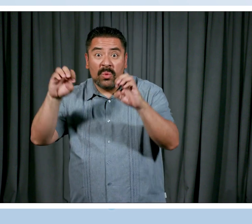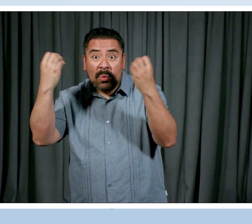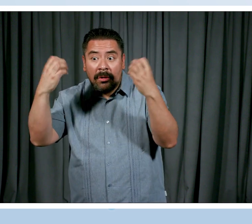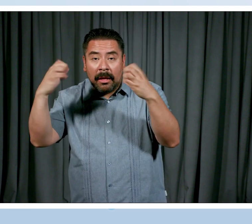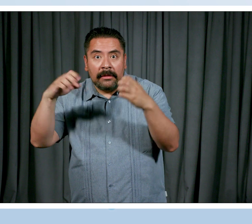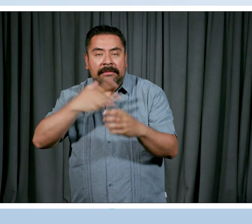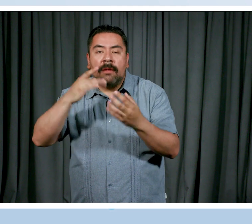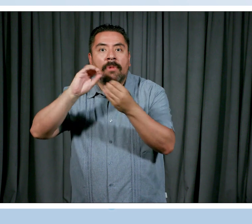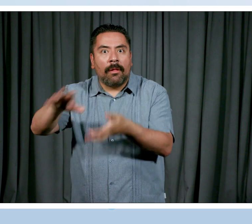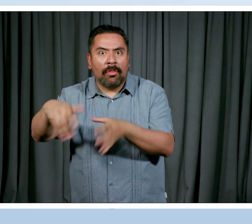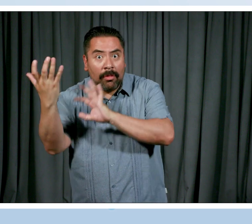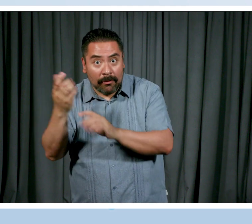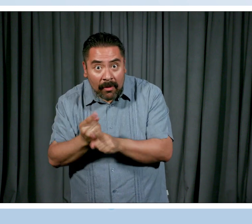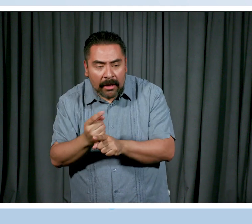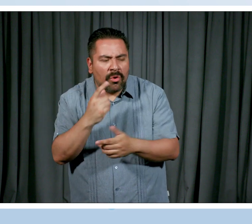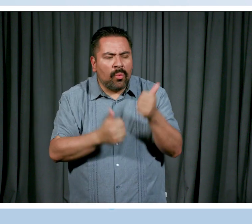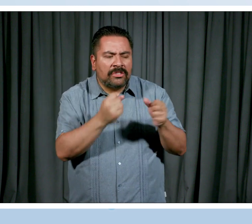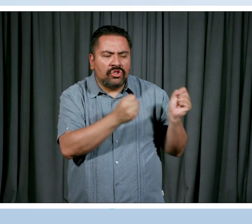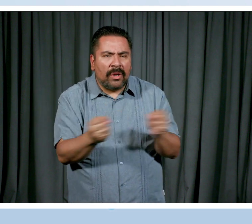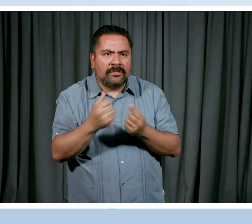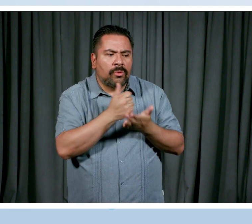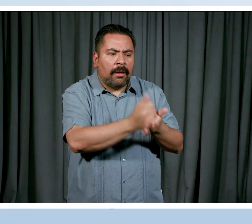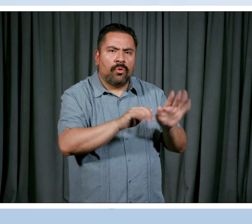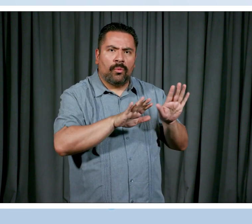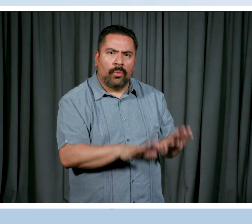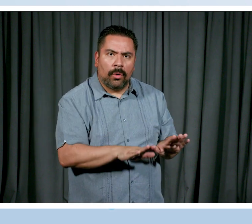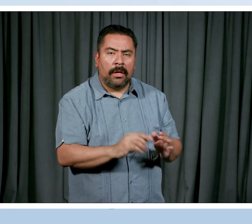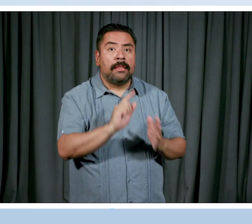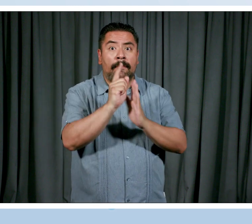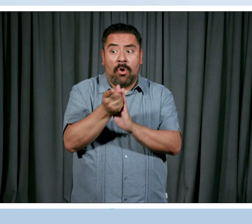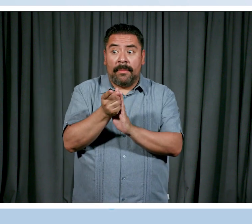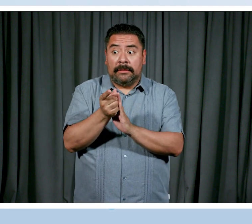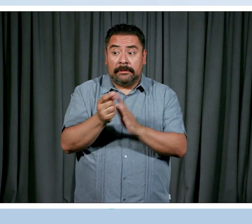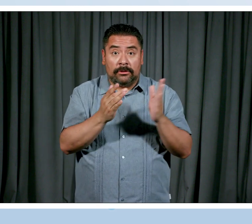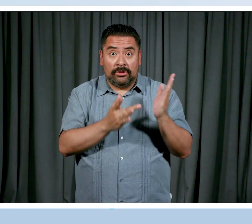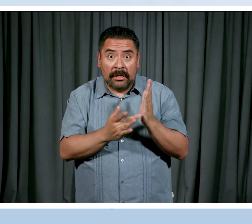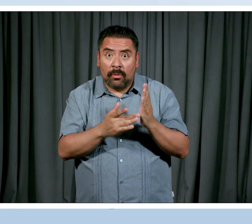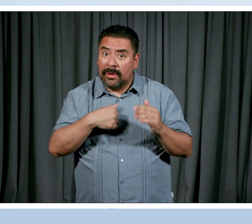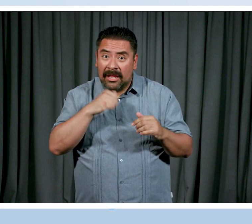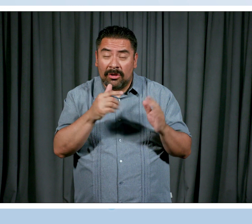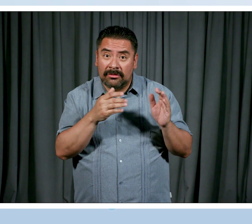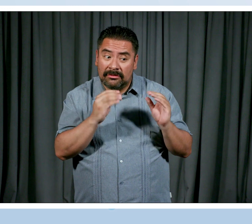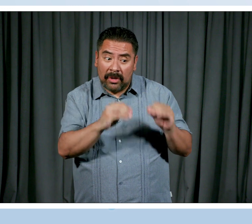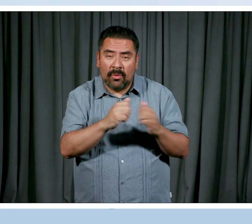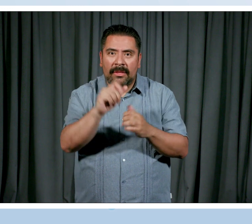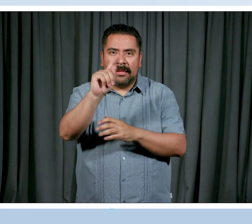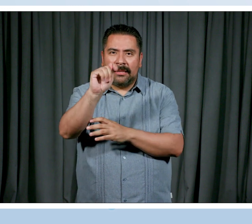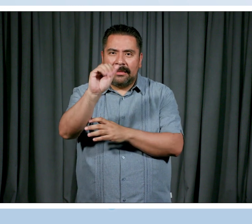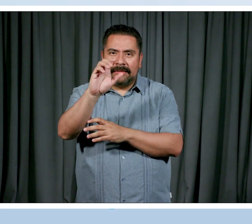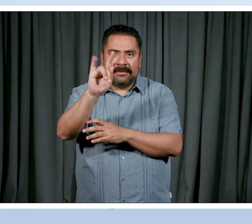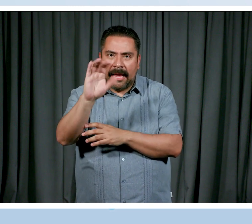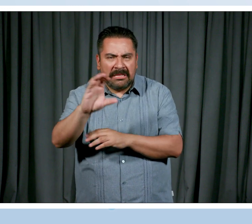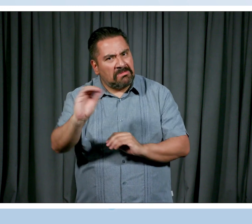And what are the strategies that you're using for that? And then in the moment, tactically, we don't train them on tactical issues, but we do